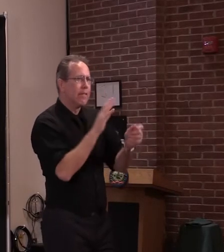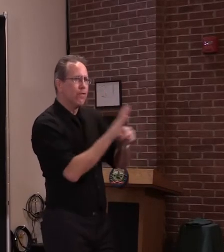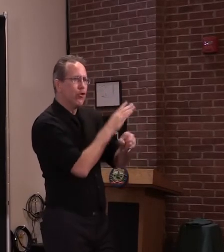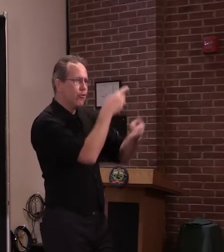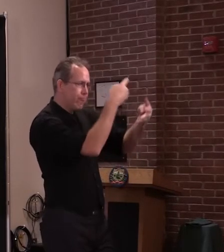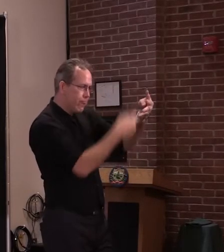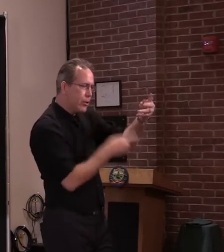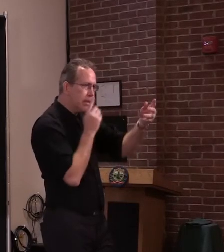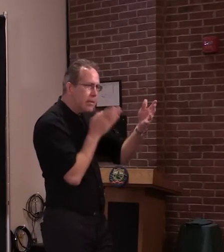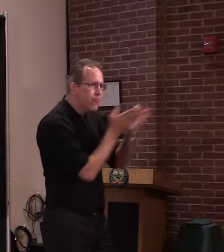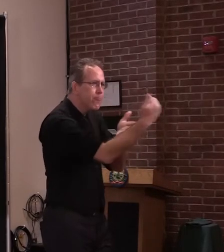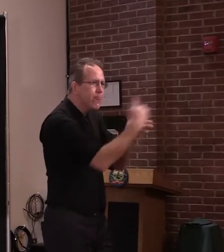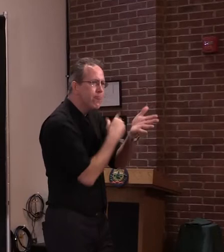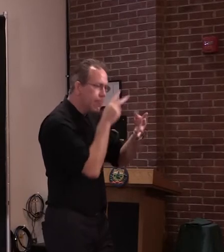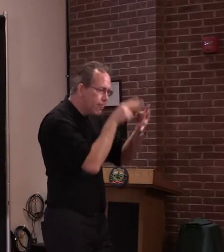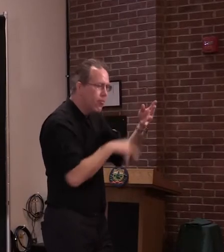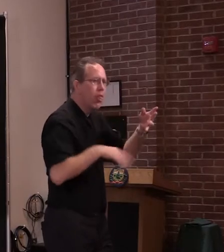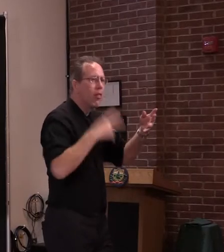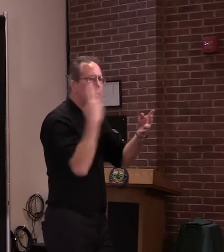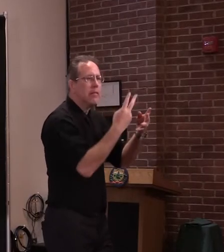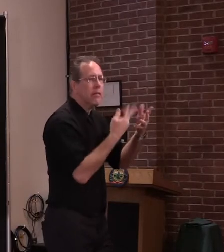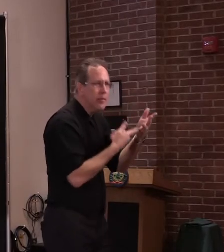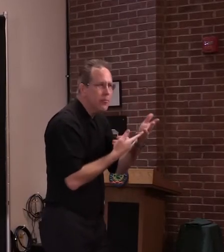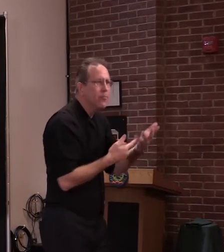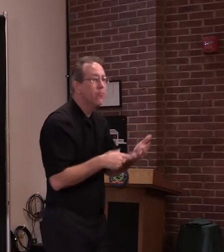same, that we have something that's viable,